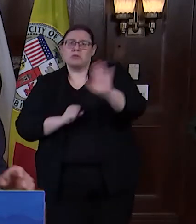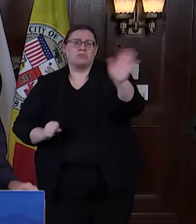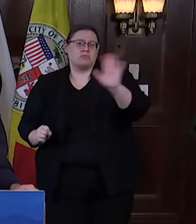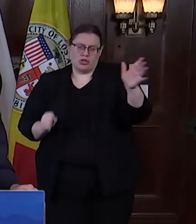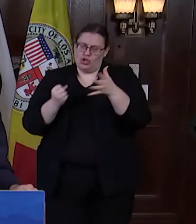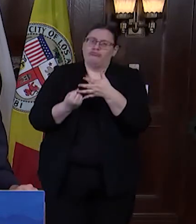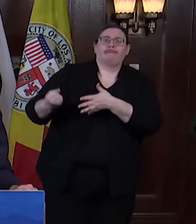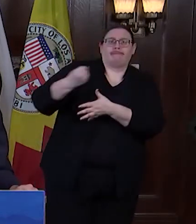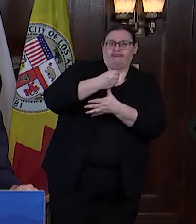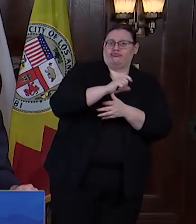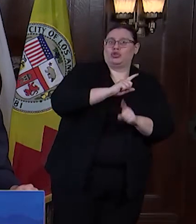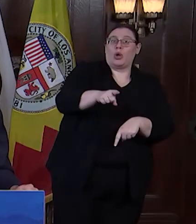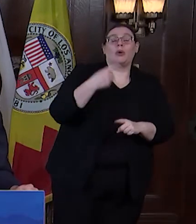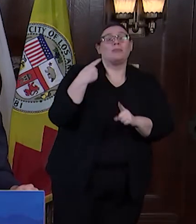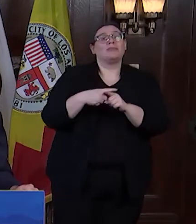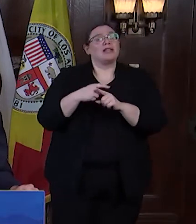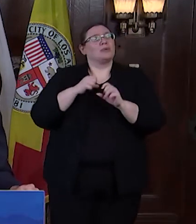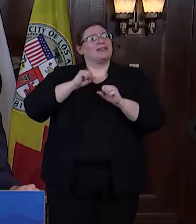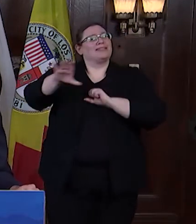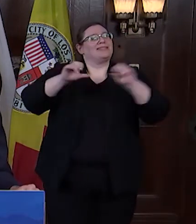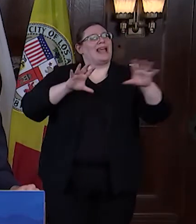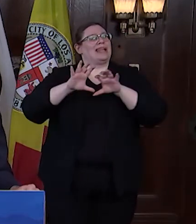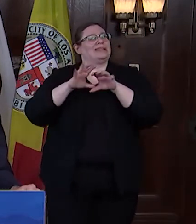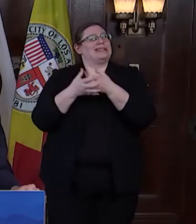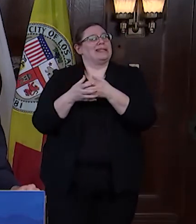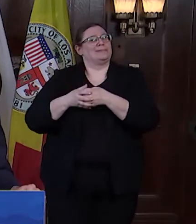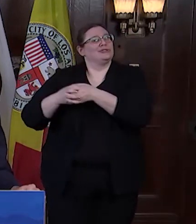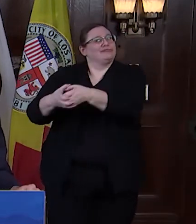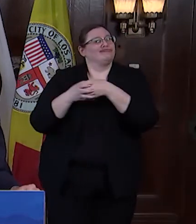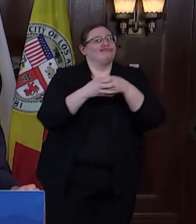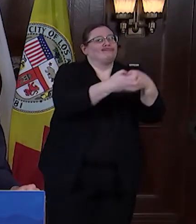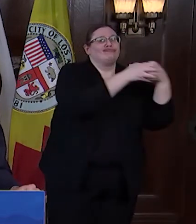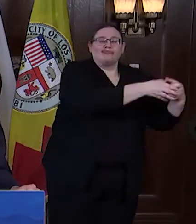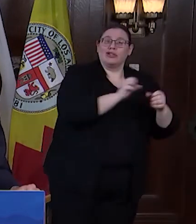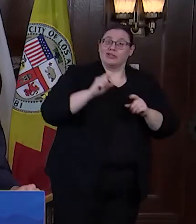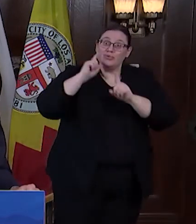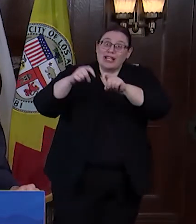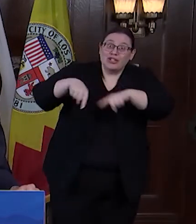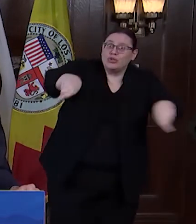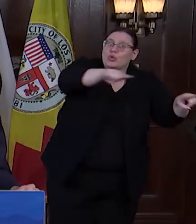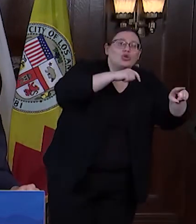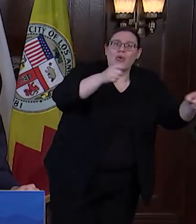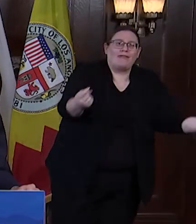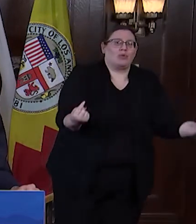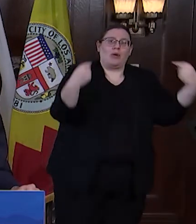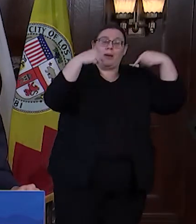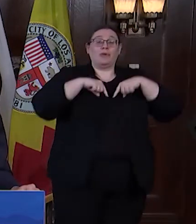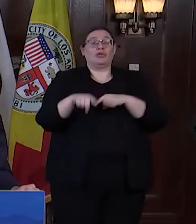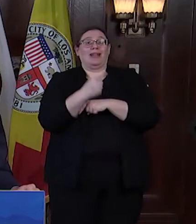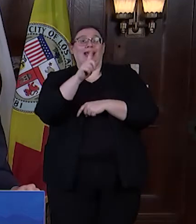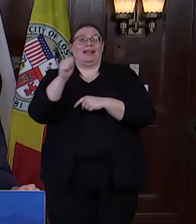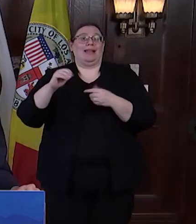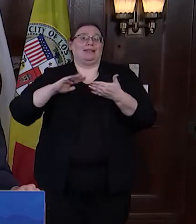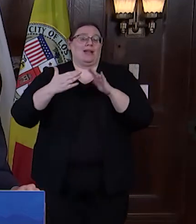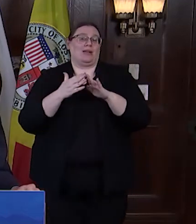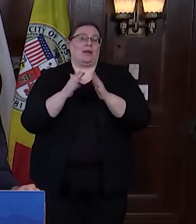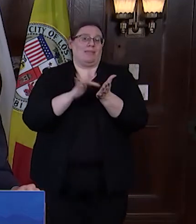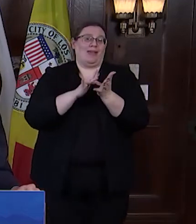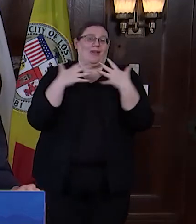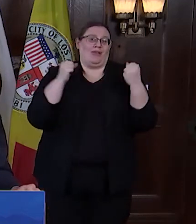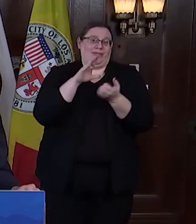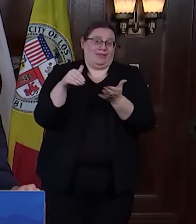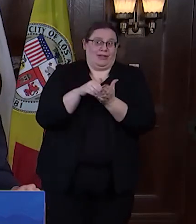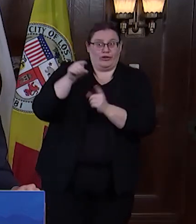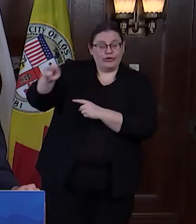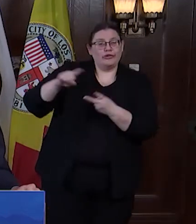we also continue to send mobile teams to you so we don't have to wait for you to come to us. Today, they were at the Los Angeles Downtown Medical Center Health Fair,